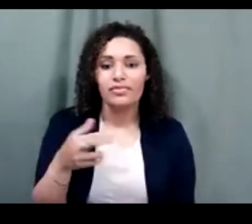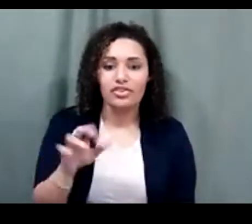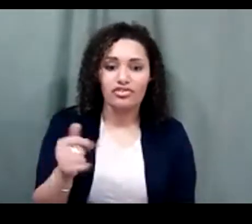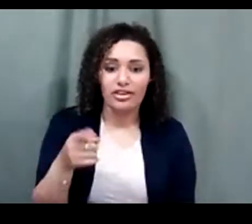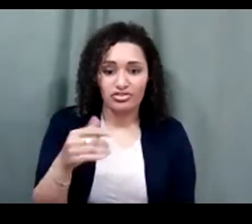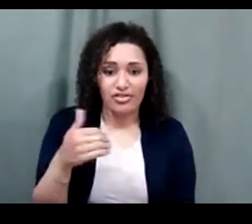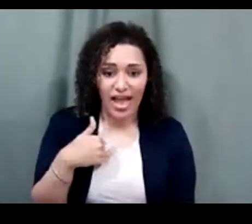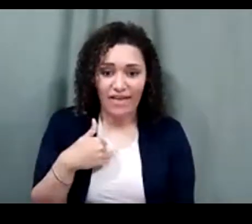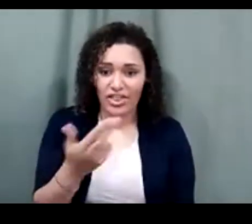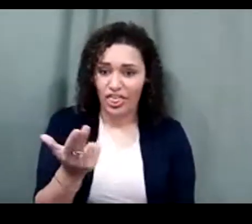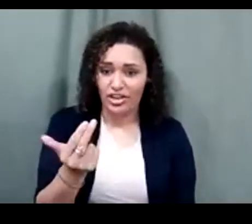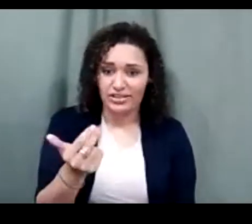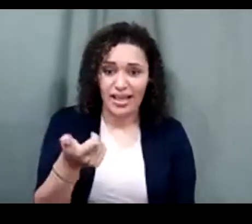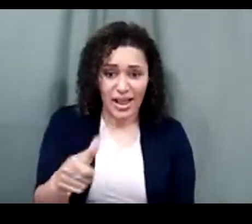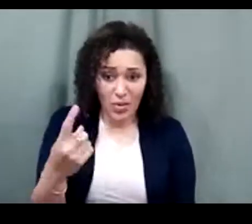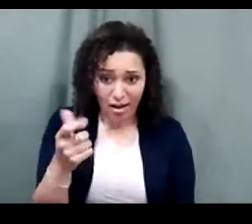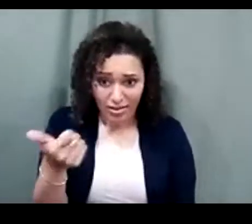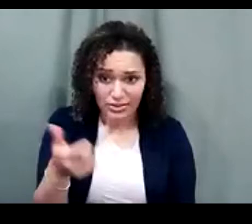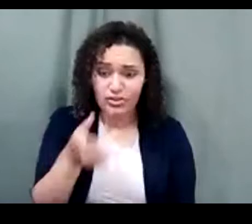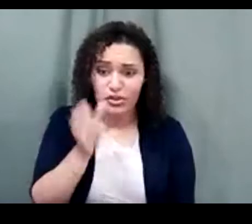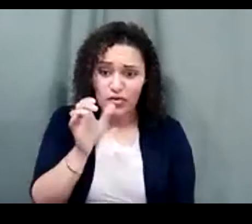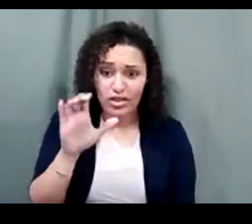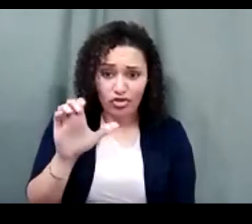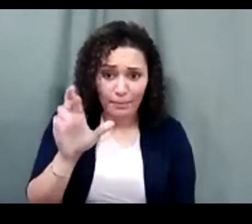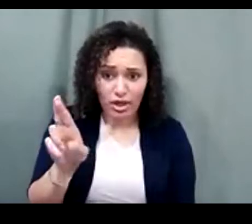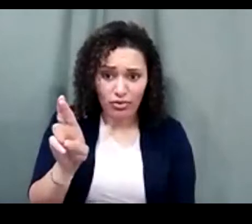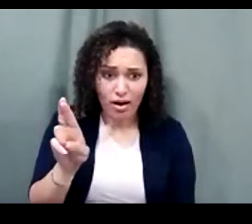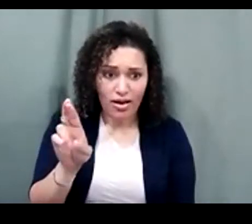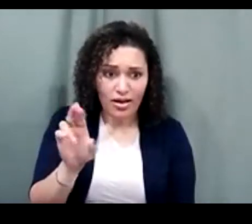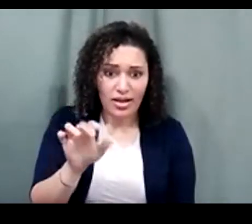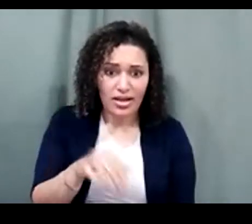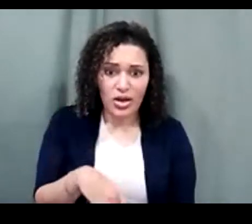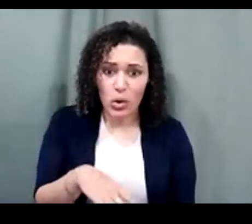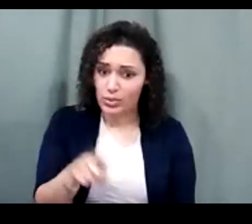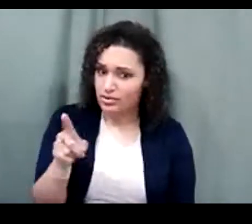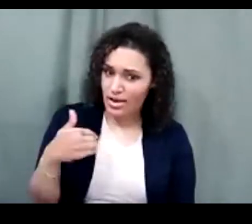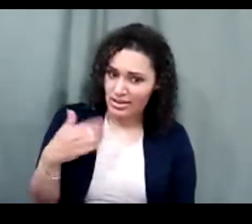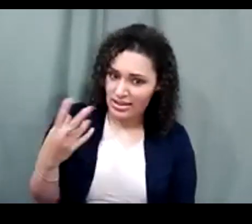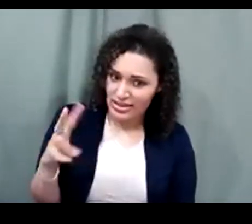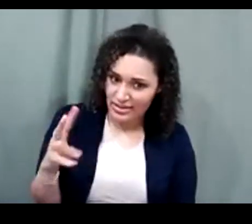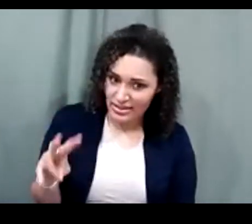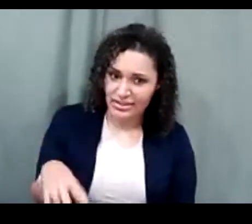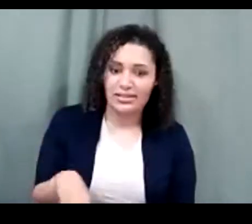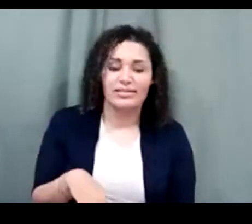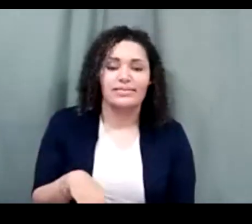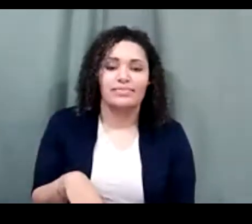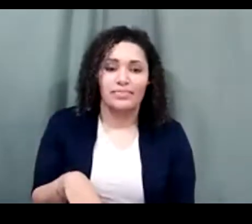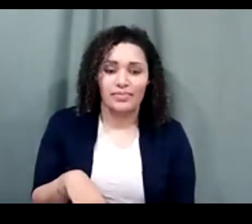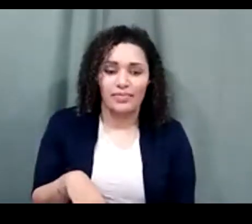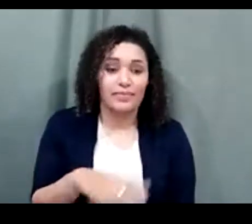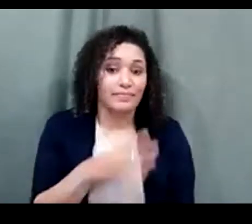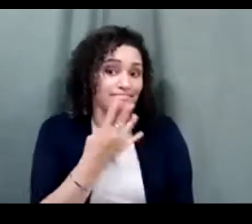13. Anybody else drinking a Crumbling Rock out there? Ooh, 17. How's the 17? Yum. Okay,